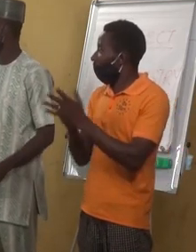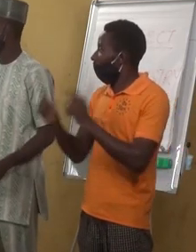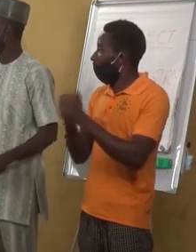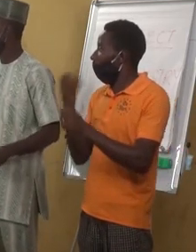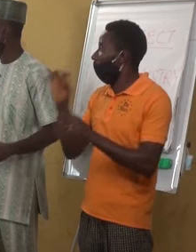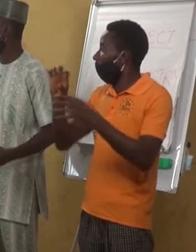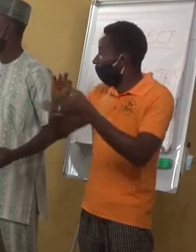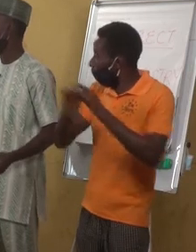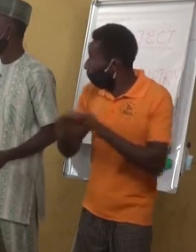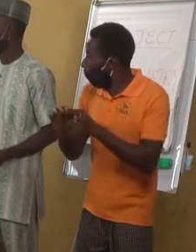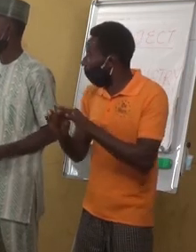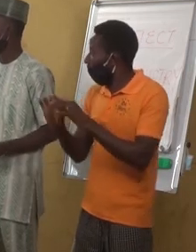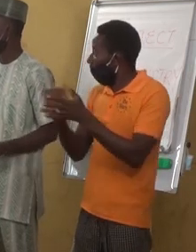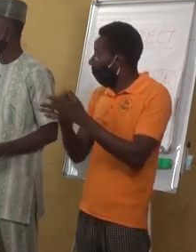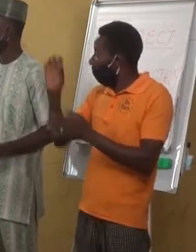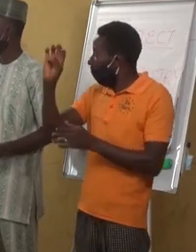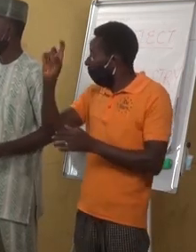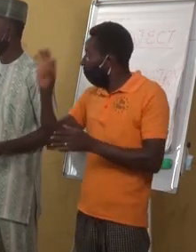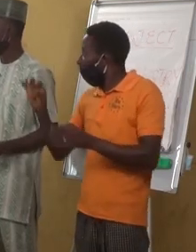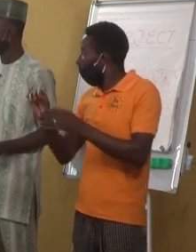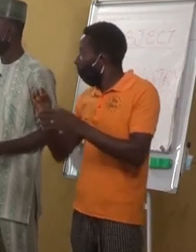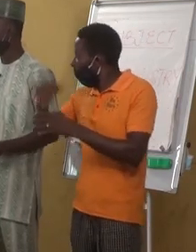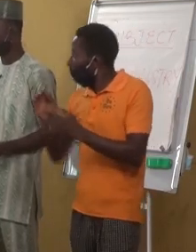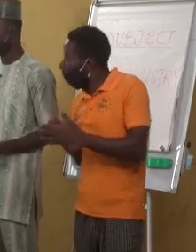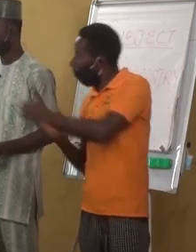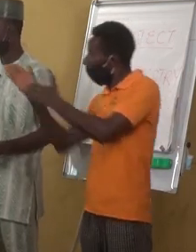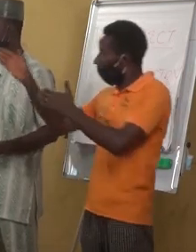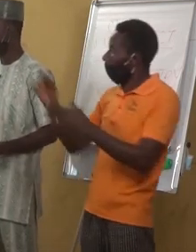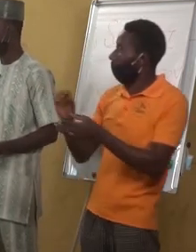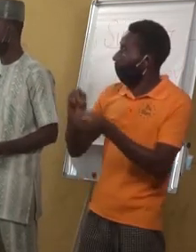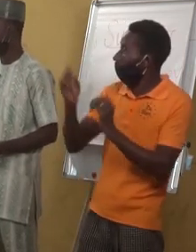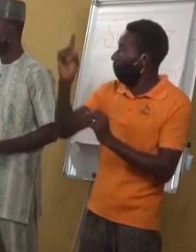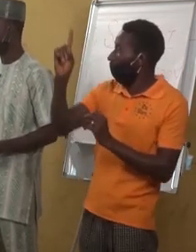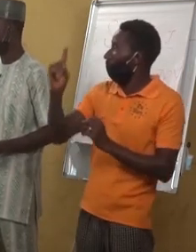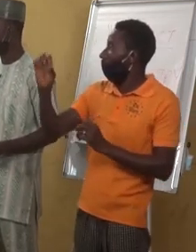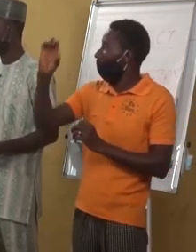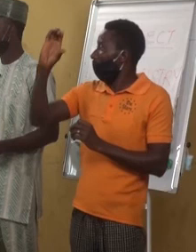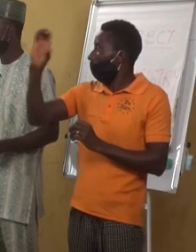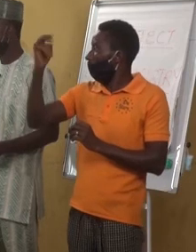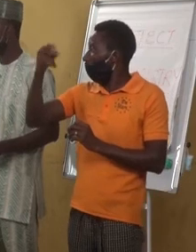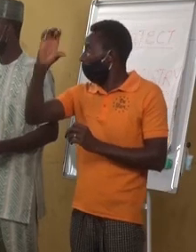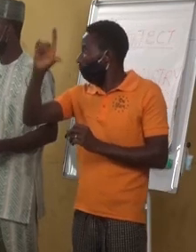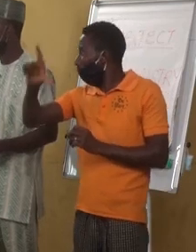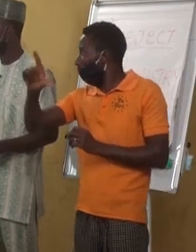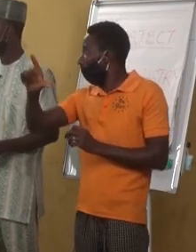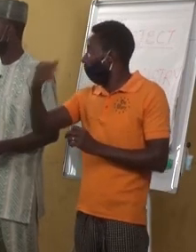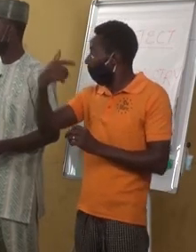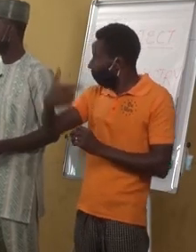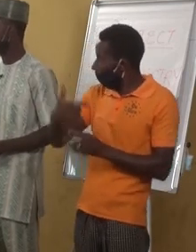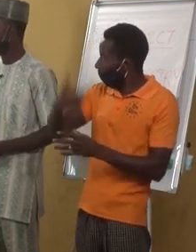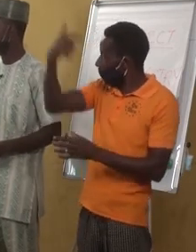present in the following. 1, hydrochloric gas. 2, hydrochloric acid in aqueous